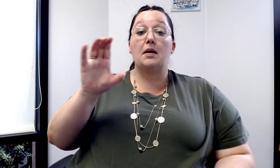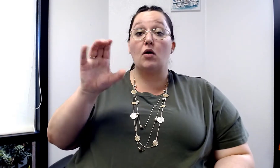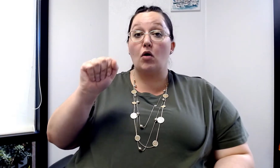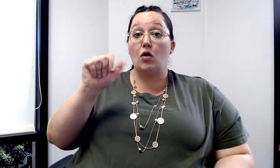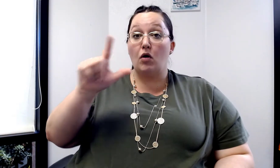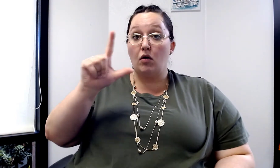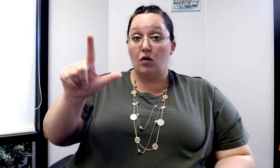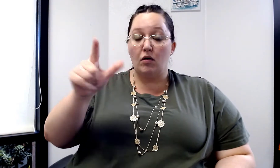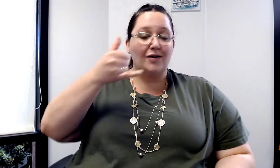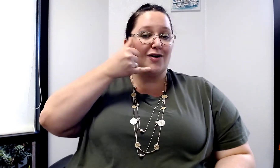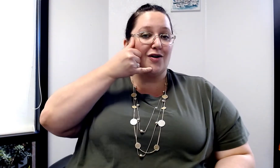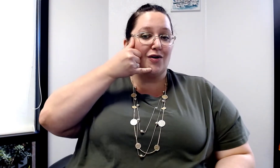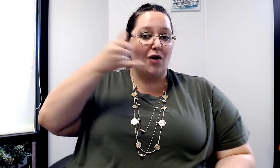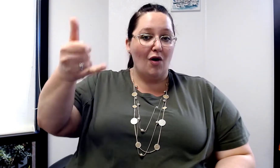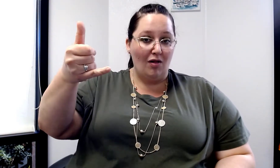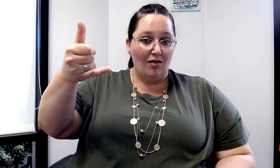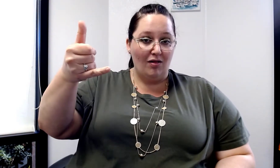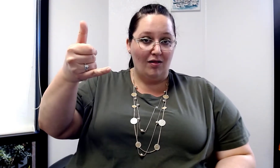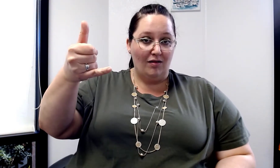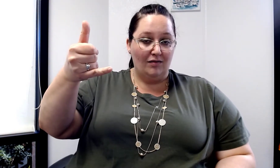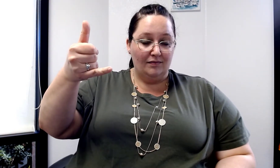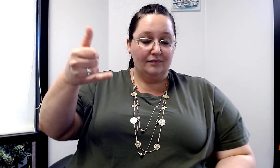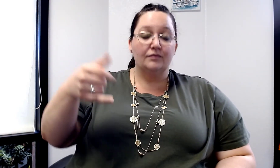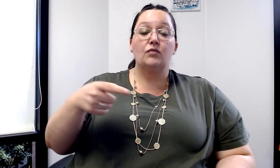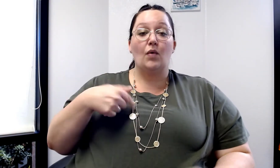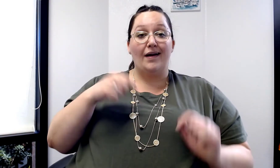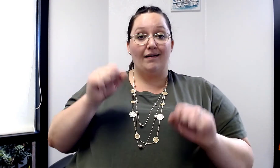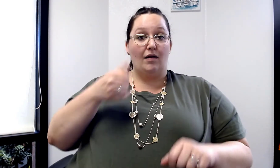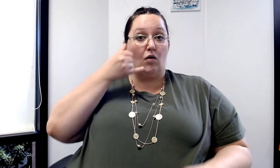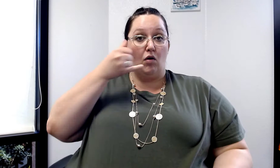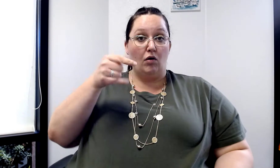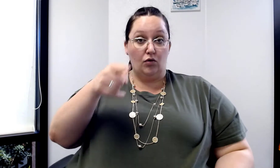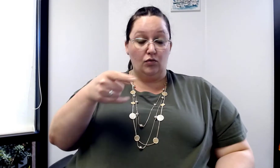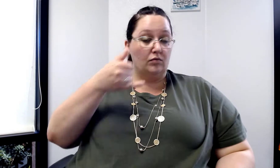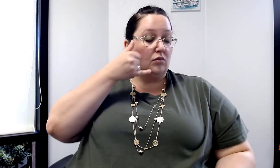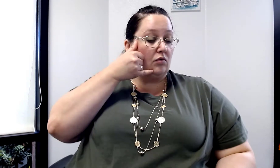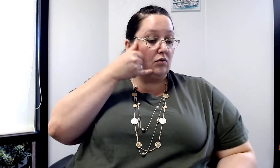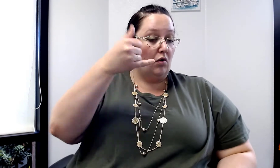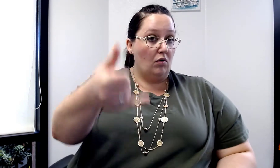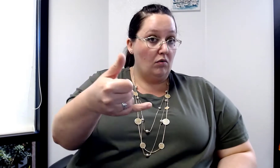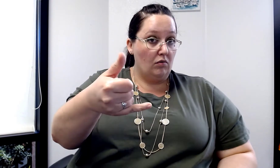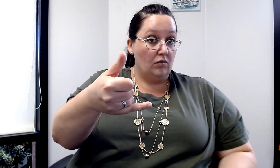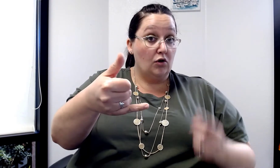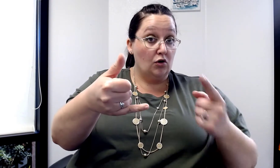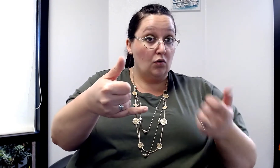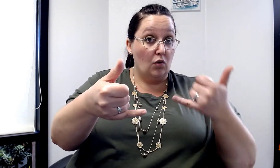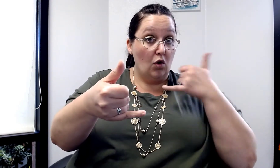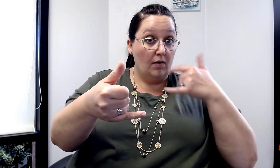But call, I'm going to call that phone toward the person. If I'm calling you versus you call